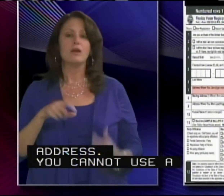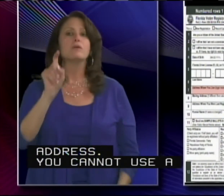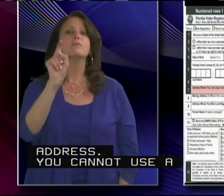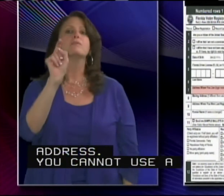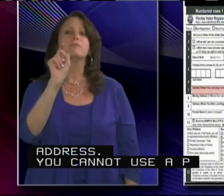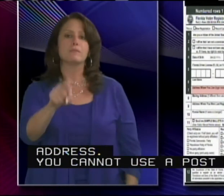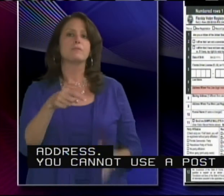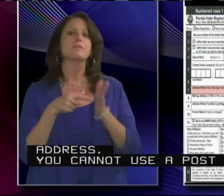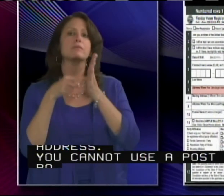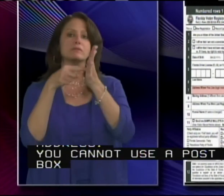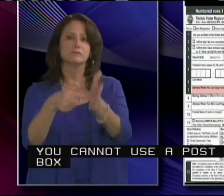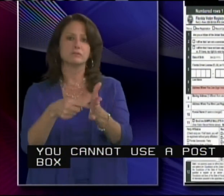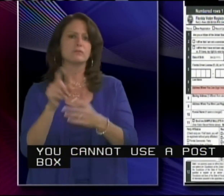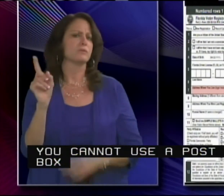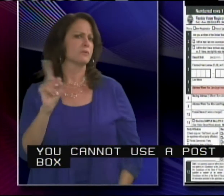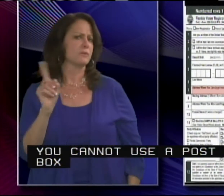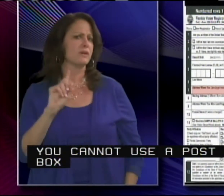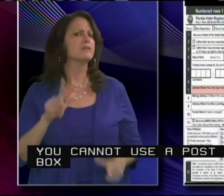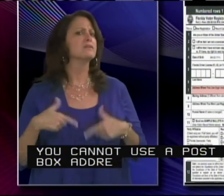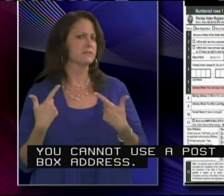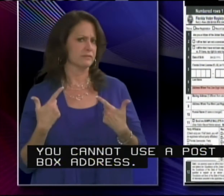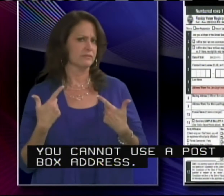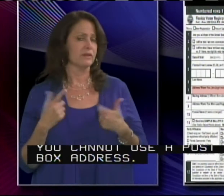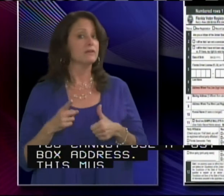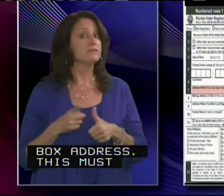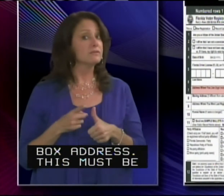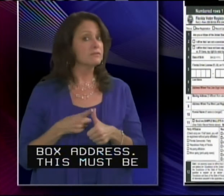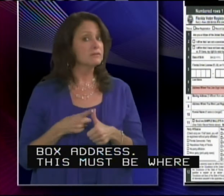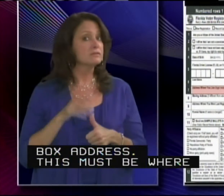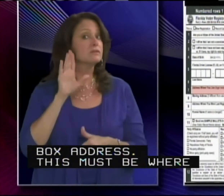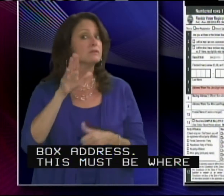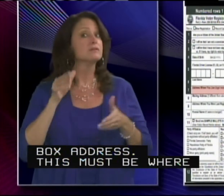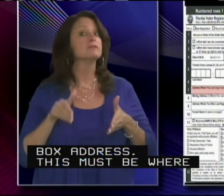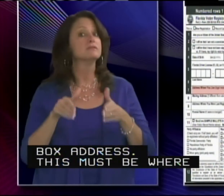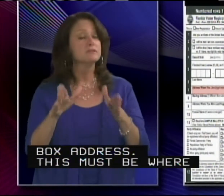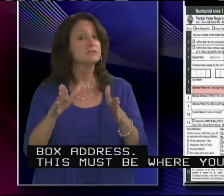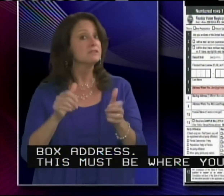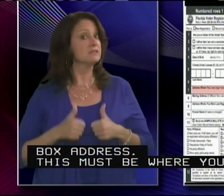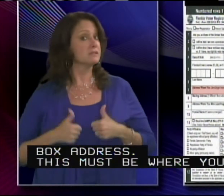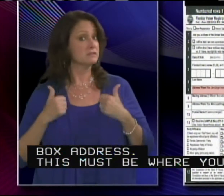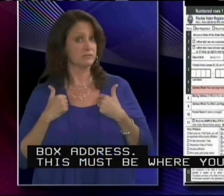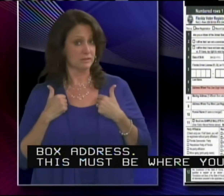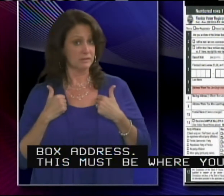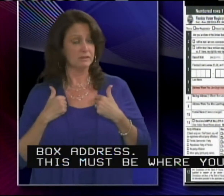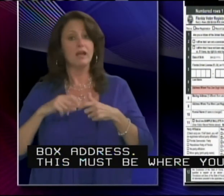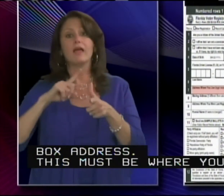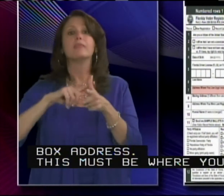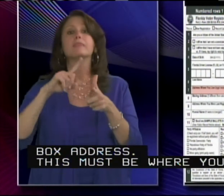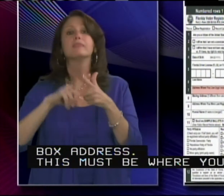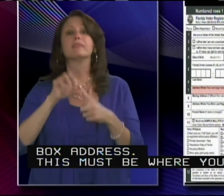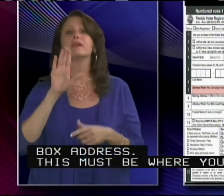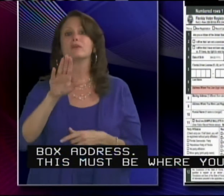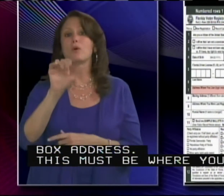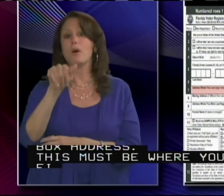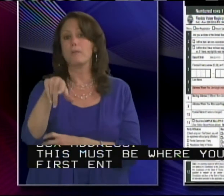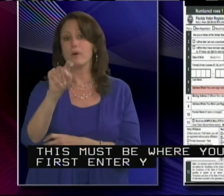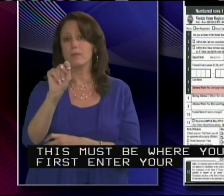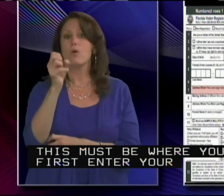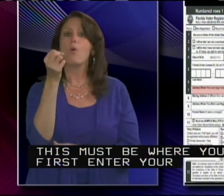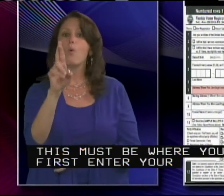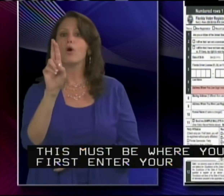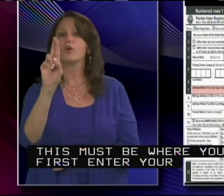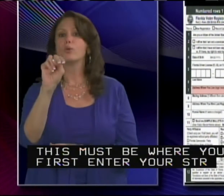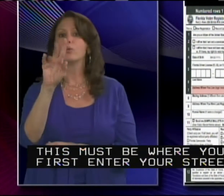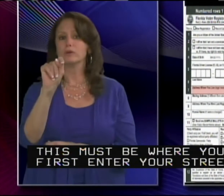address. This must be where you live. First enter your street address, next your apartment